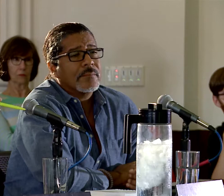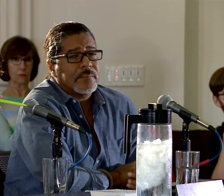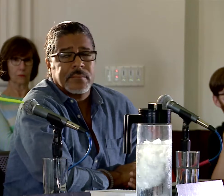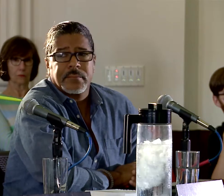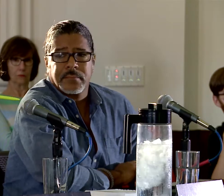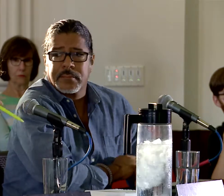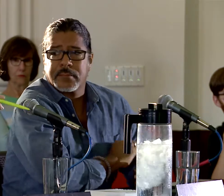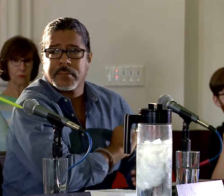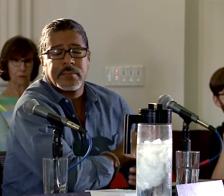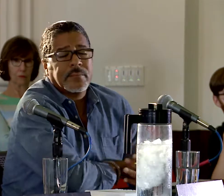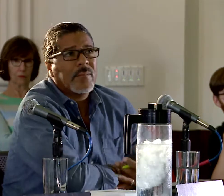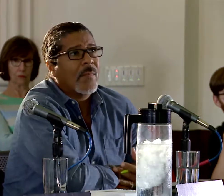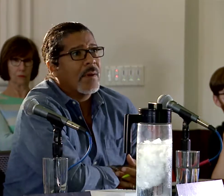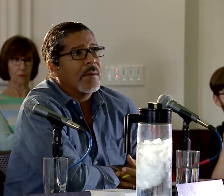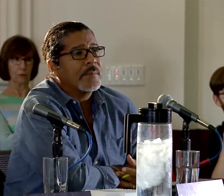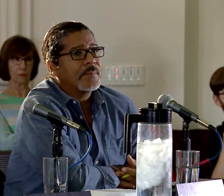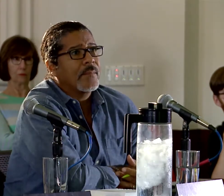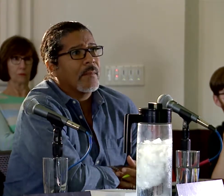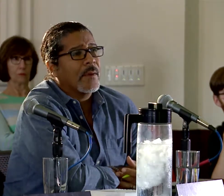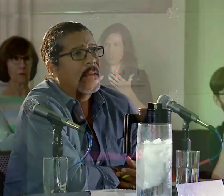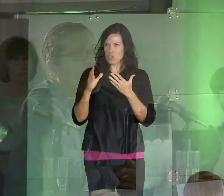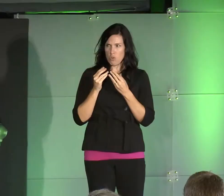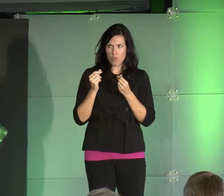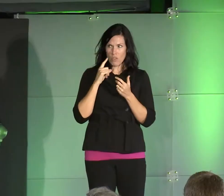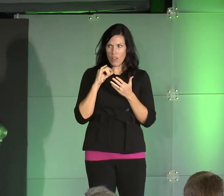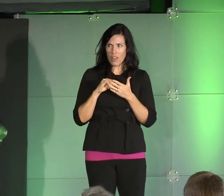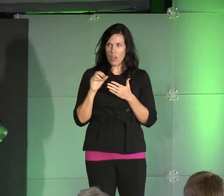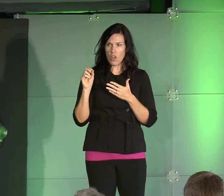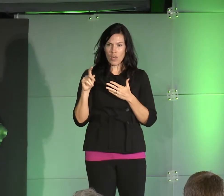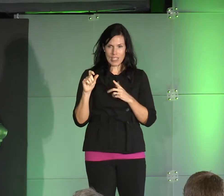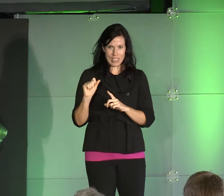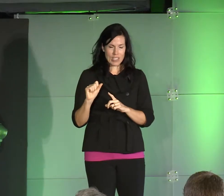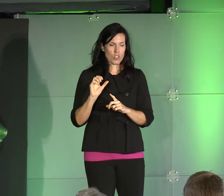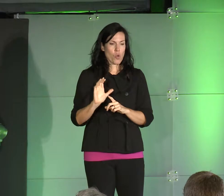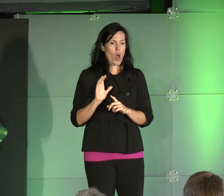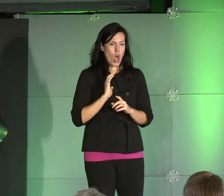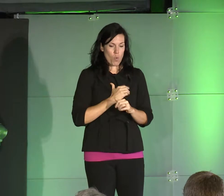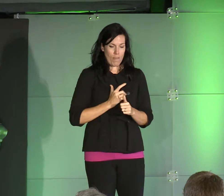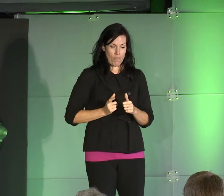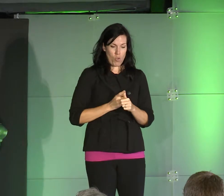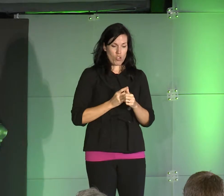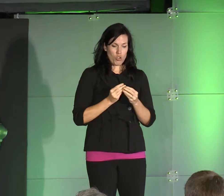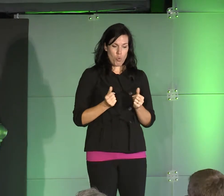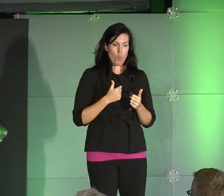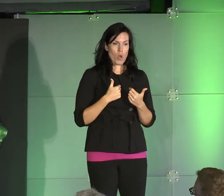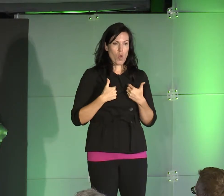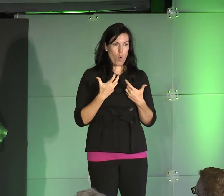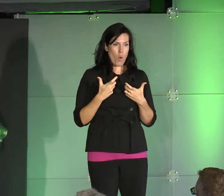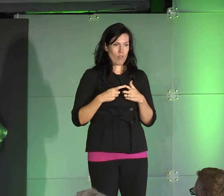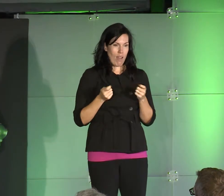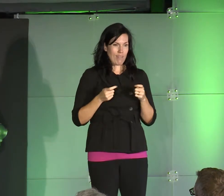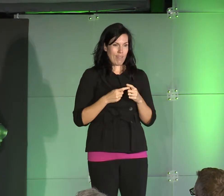I'm wondering what your solution is for that. So our first solution was we wanted to handle the